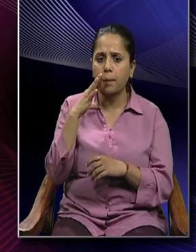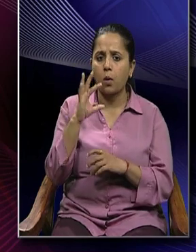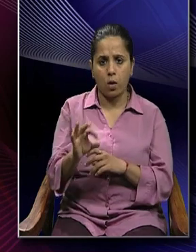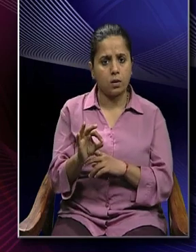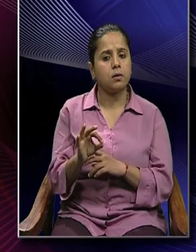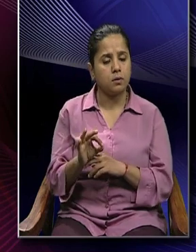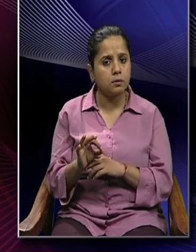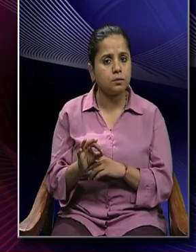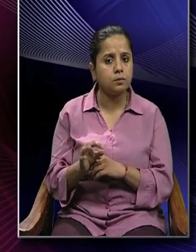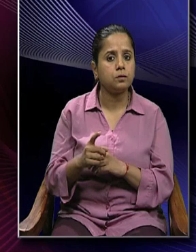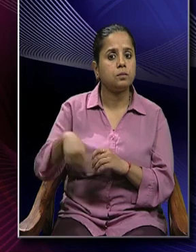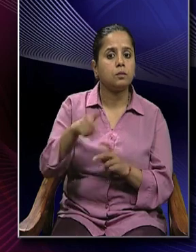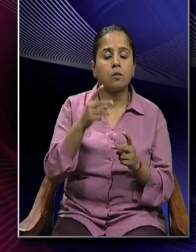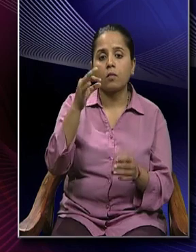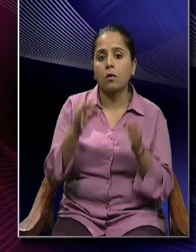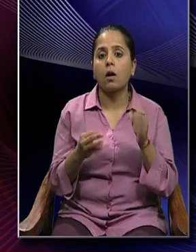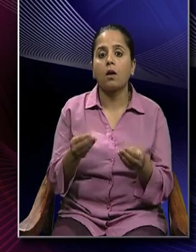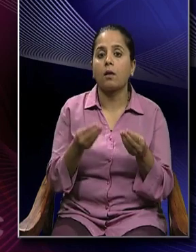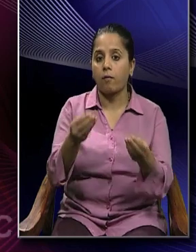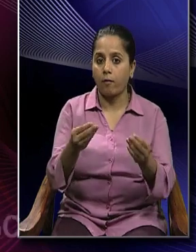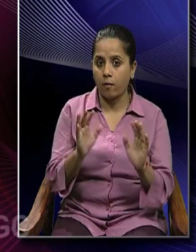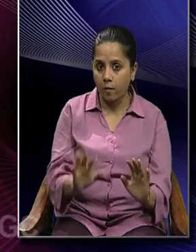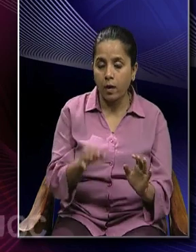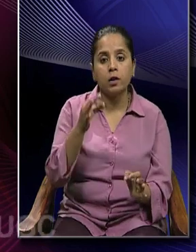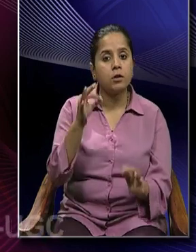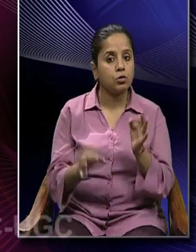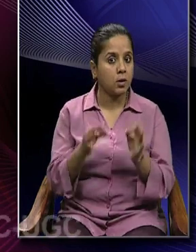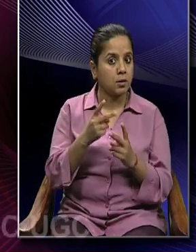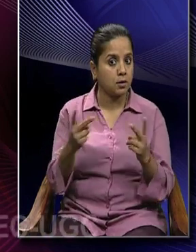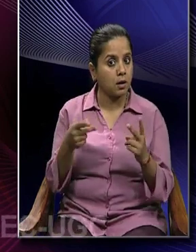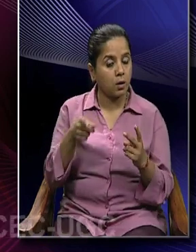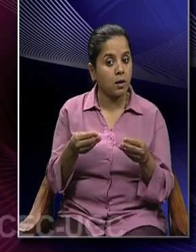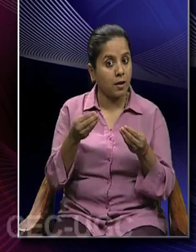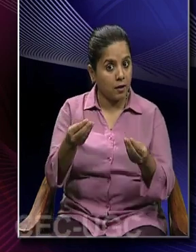how when justice will be delivered, when it will be given, then only